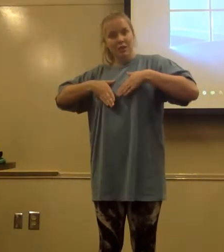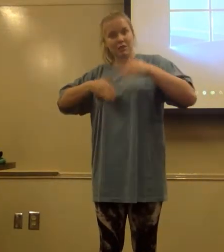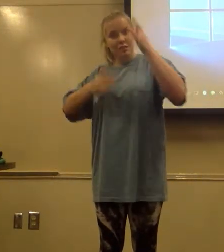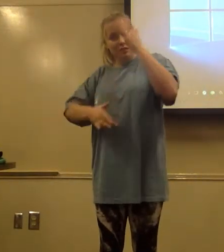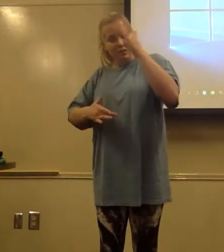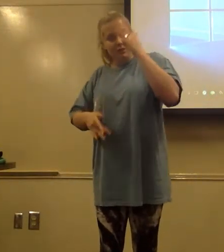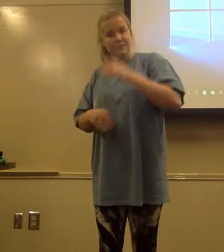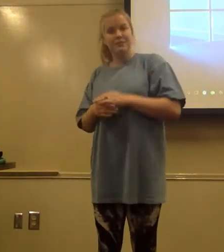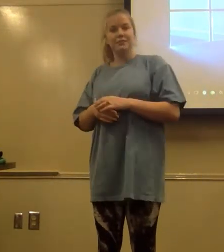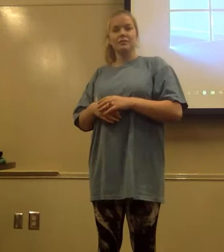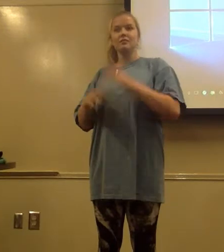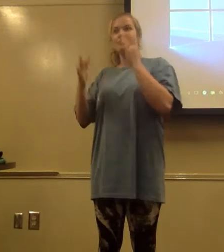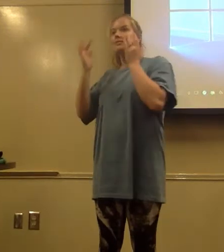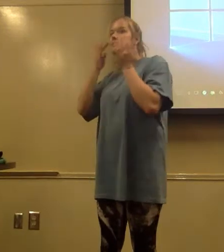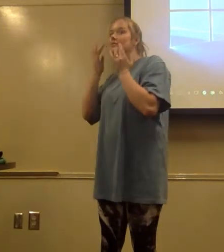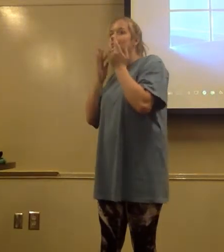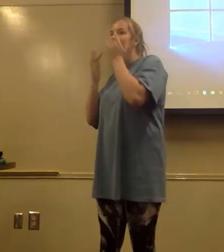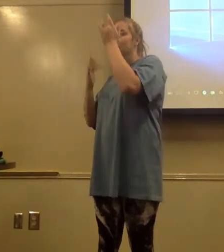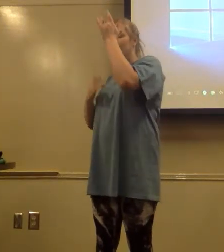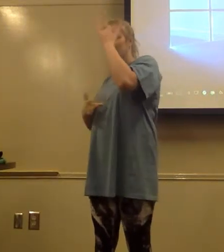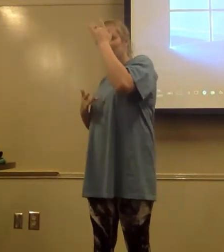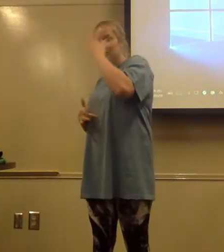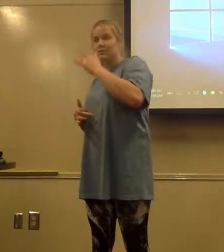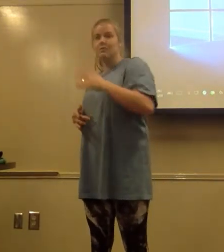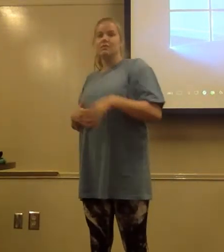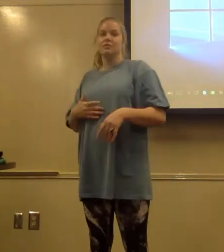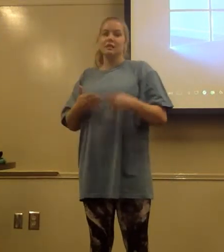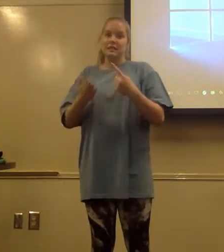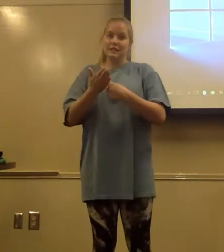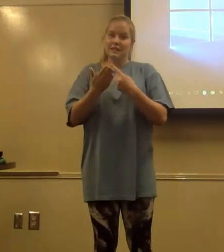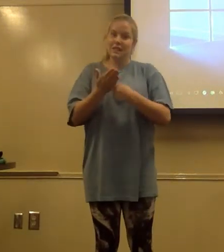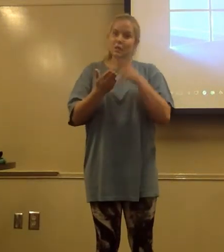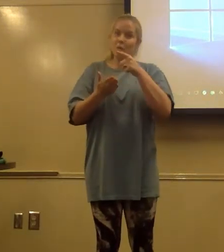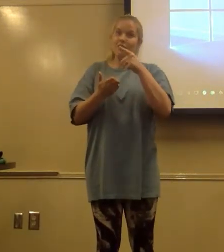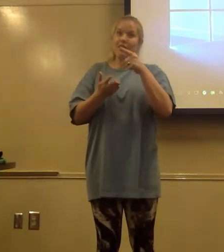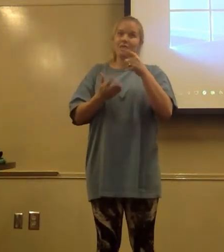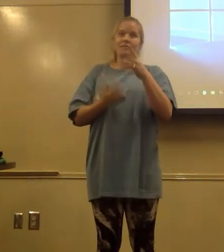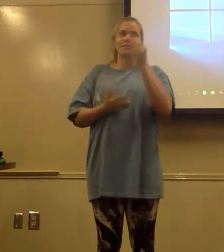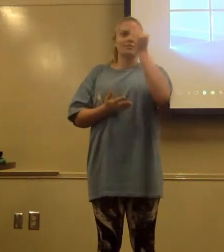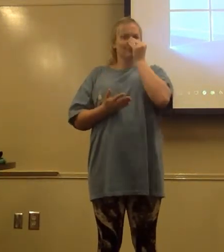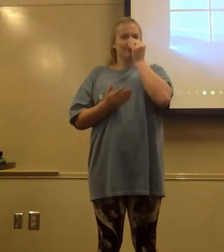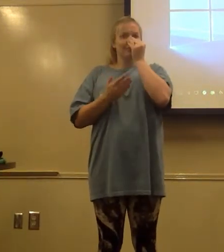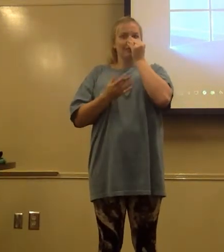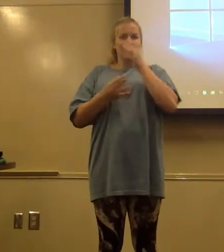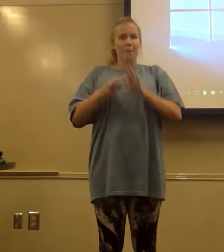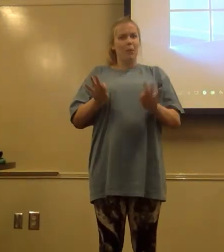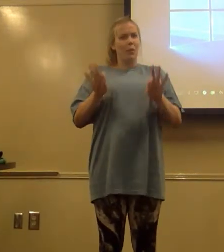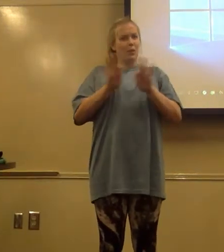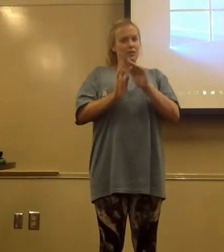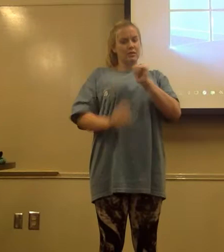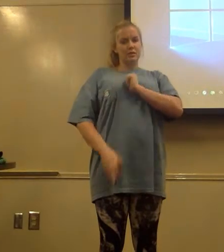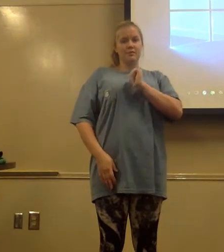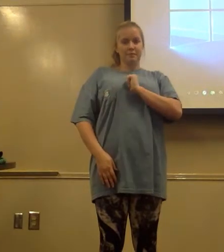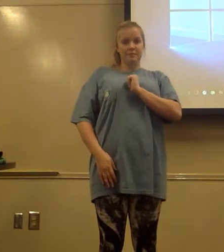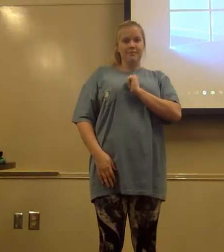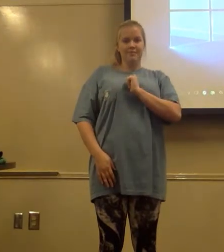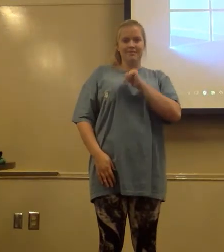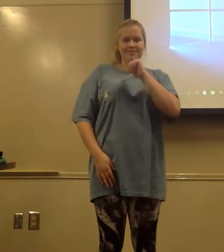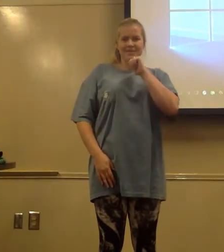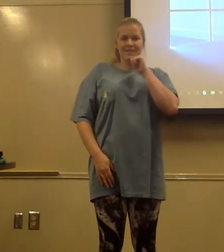acne. I talk about athletic performance. I talk about things people care about. I'm not going to talk about, acne to the 80-year-old who's got crushing chest pain.